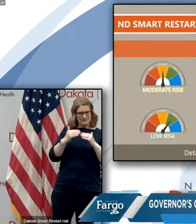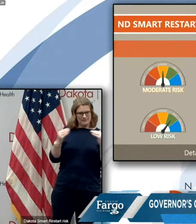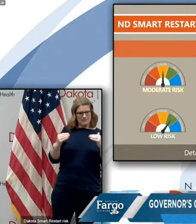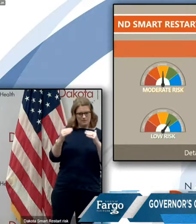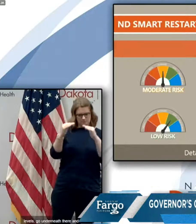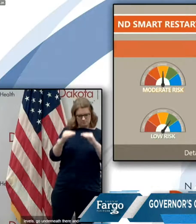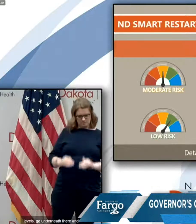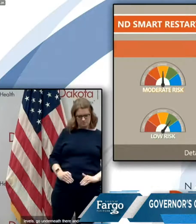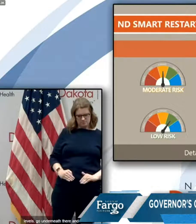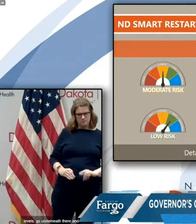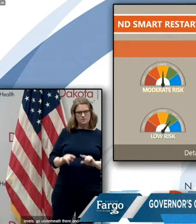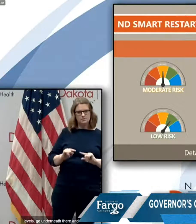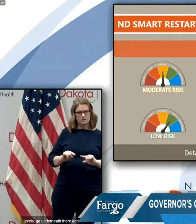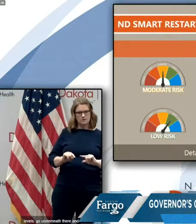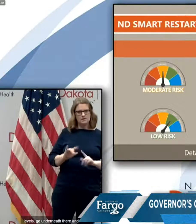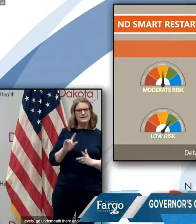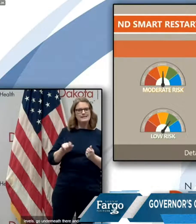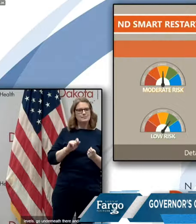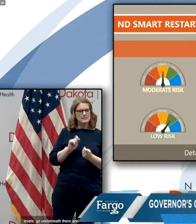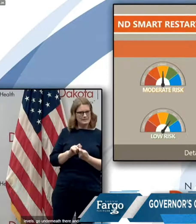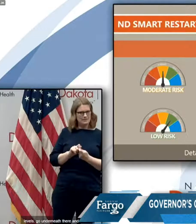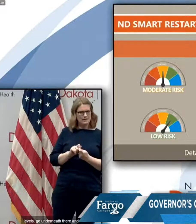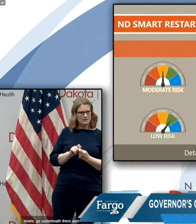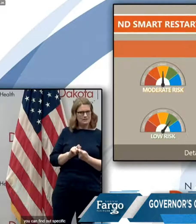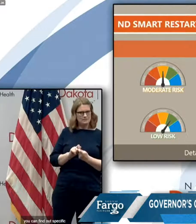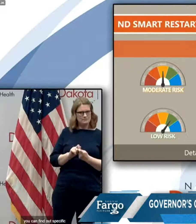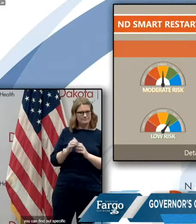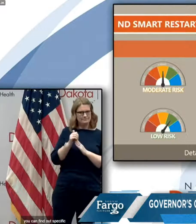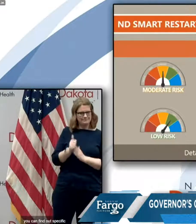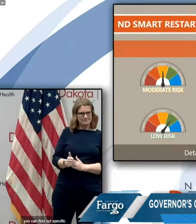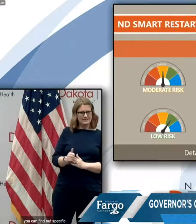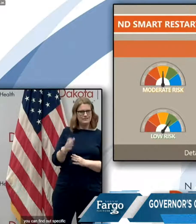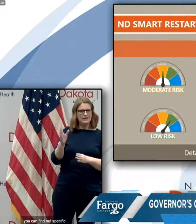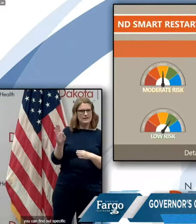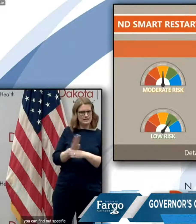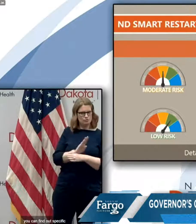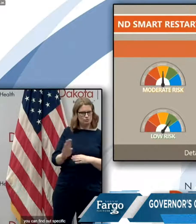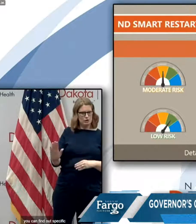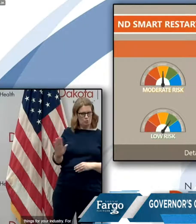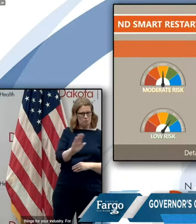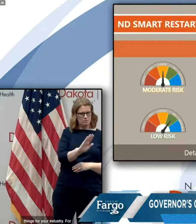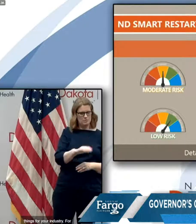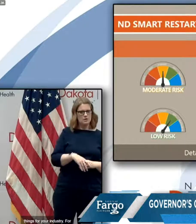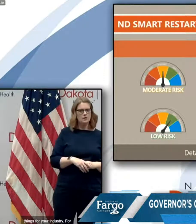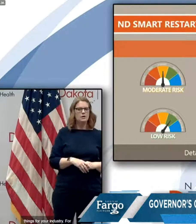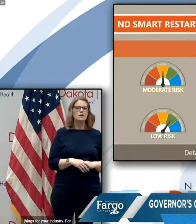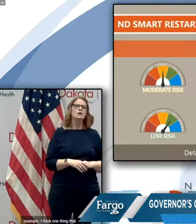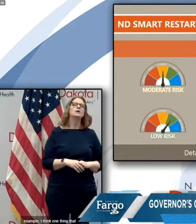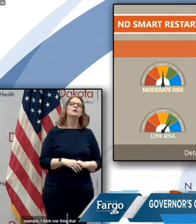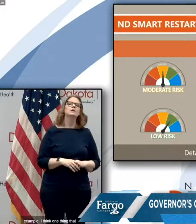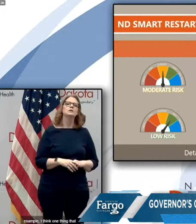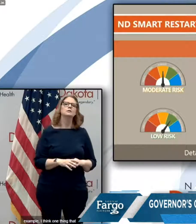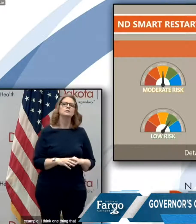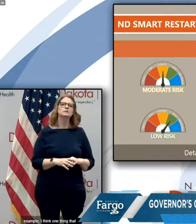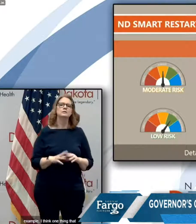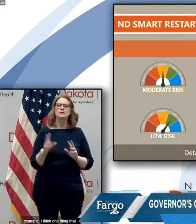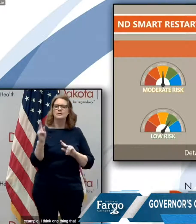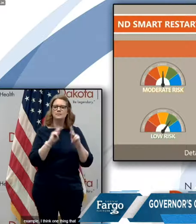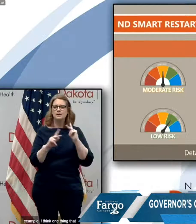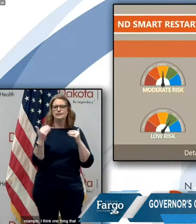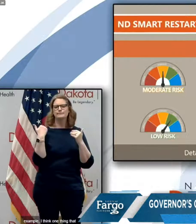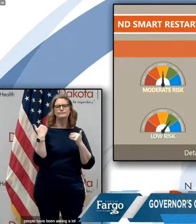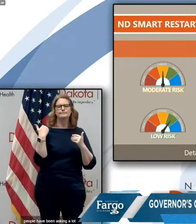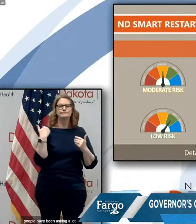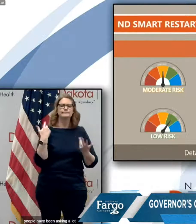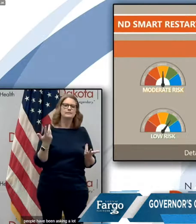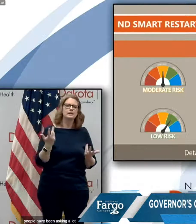out specific things for your industry. For example, I think one thing that people have been asking a lot about is yellow.